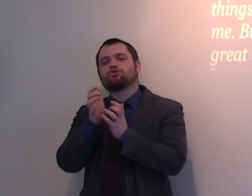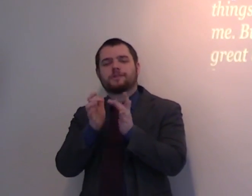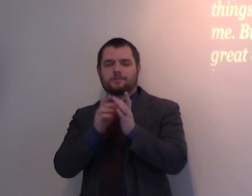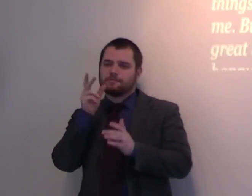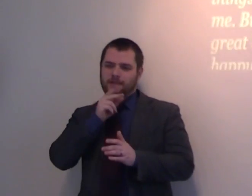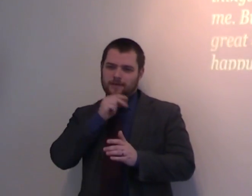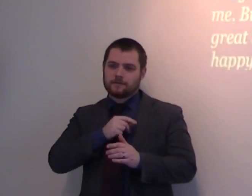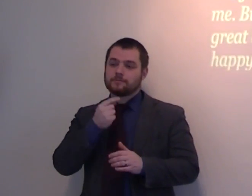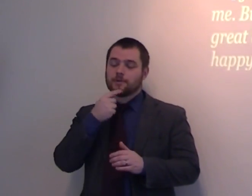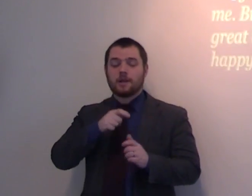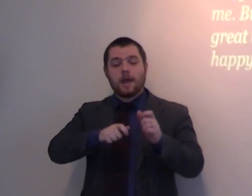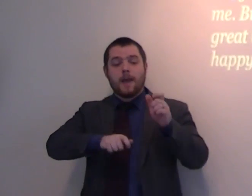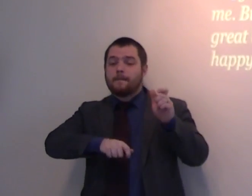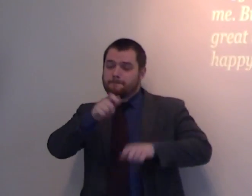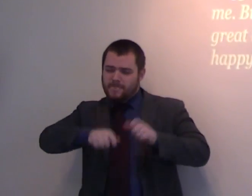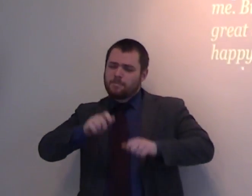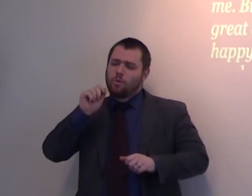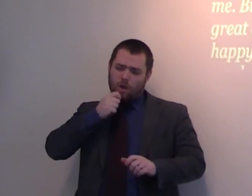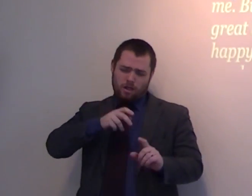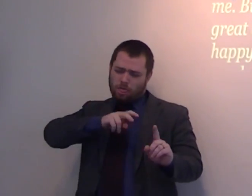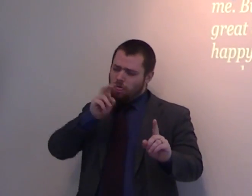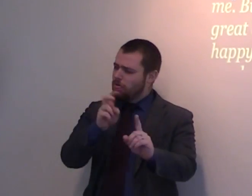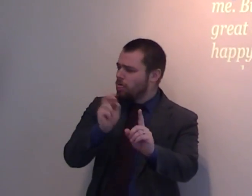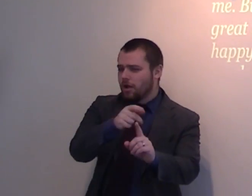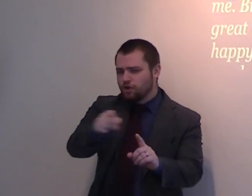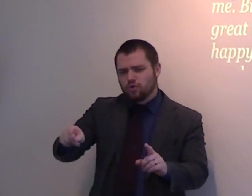They will lie and say all kinds of evil things about you